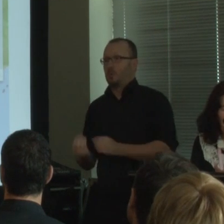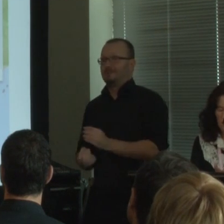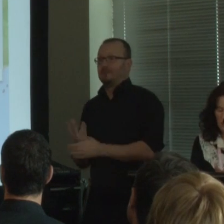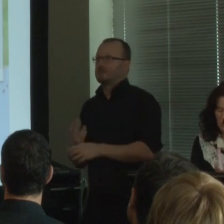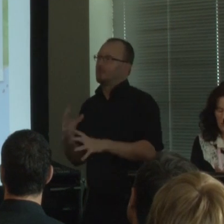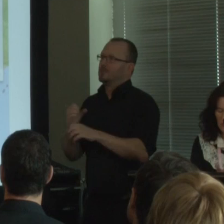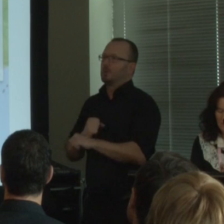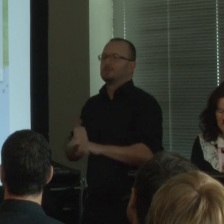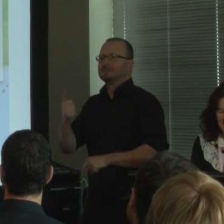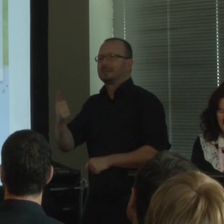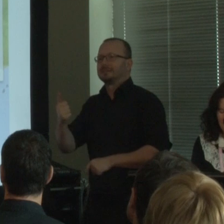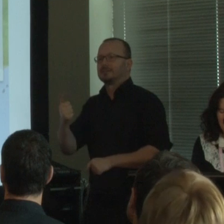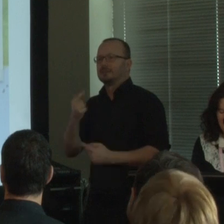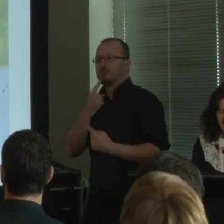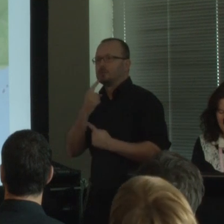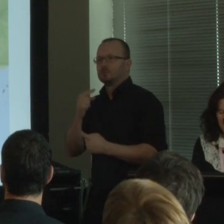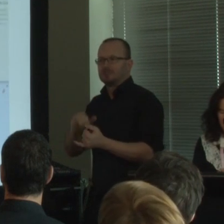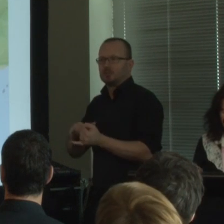information stations on the floor.